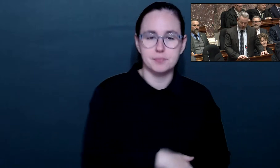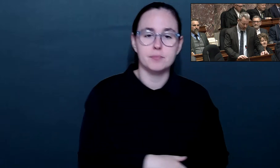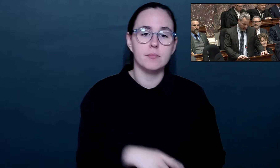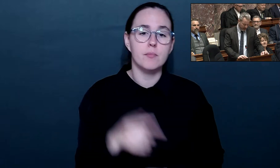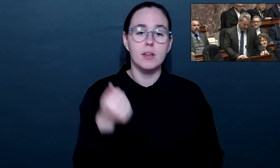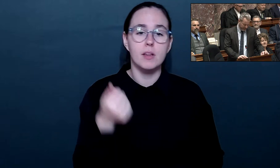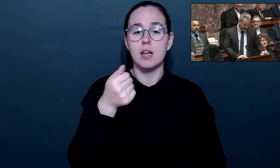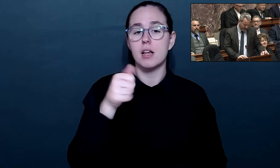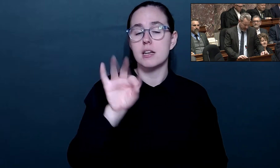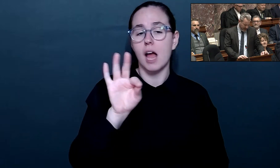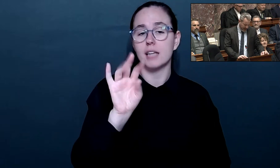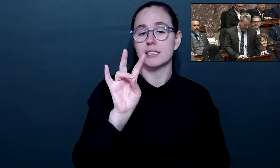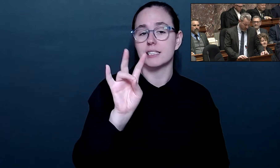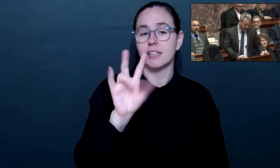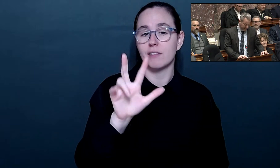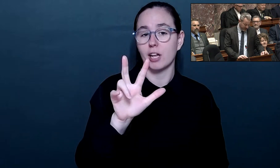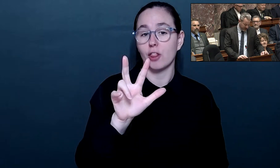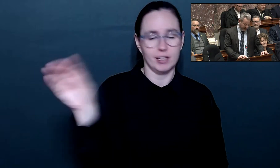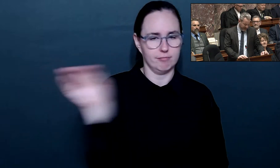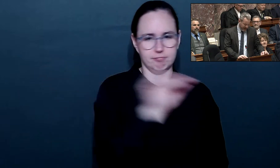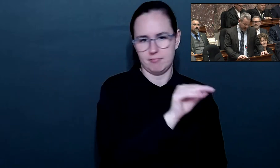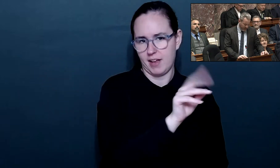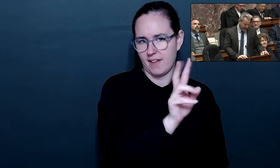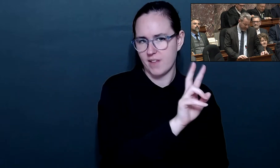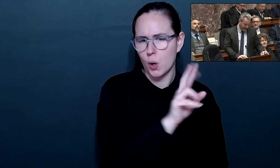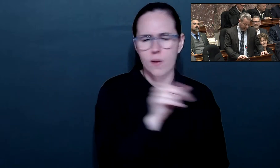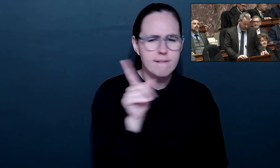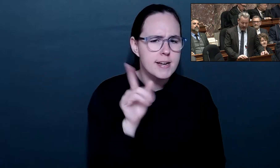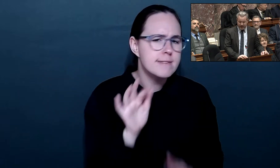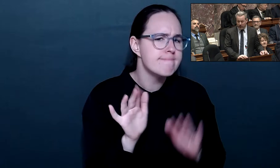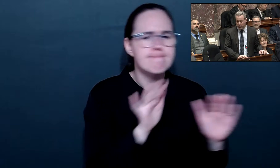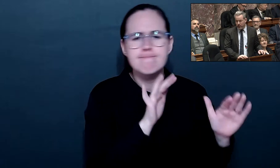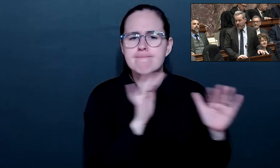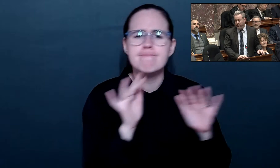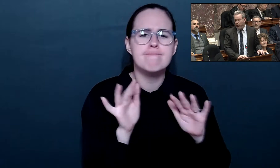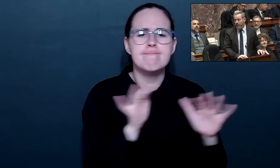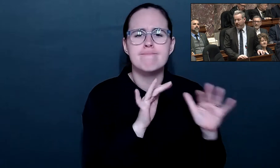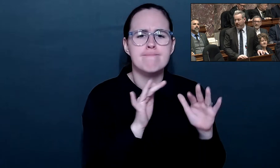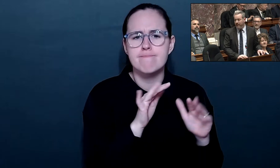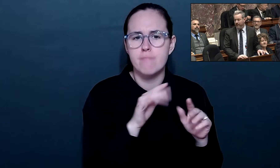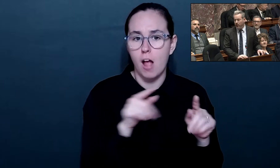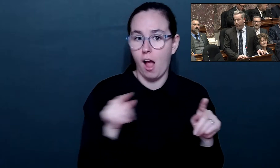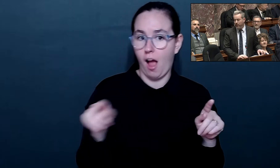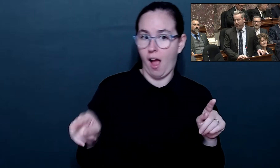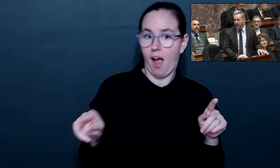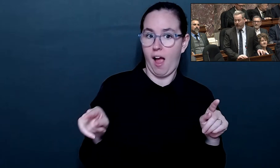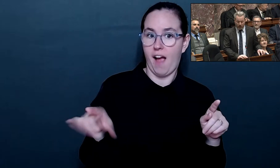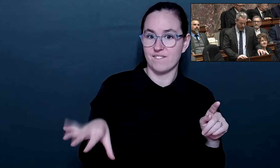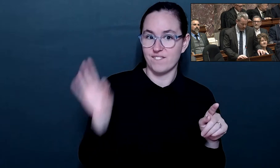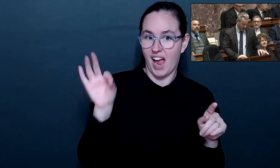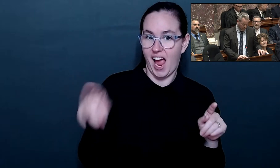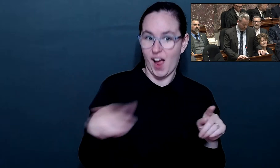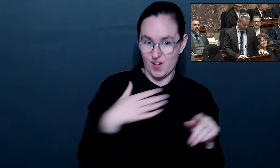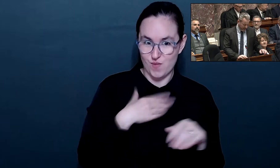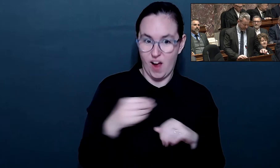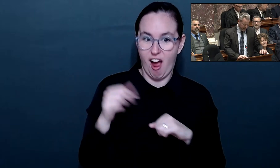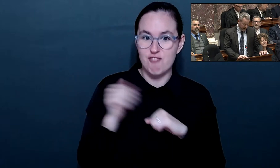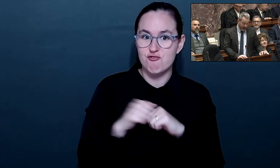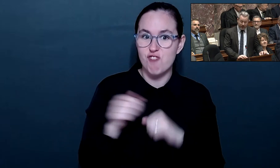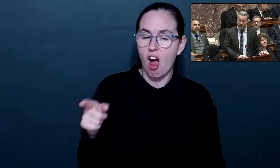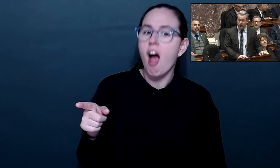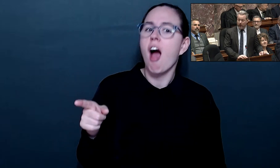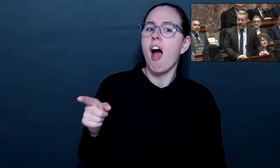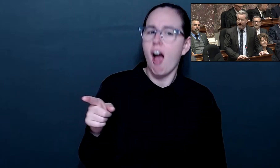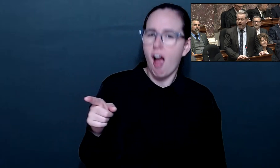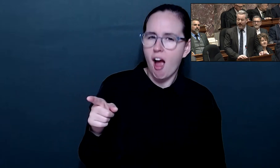he found White Rock. And he worked as a chef at the cannery, but he realized his own dream was to open a restaurant on the White Rock waterfront.